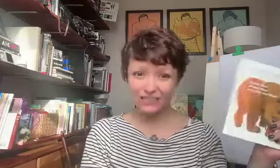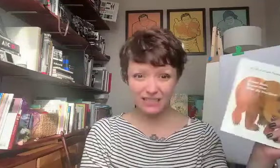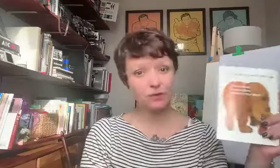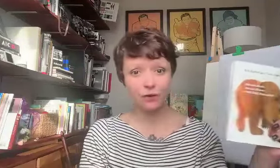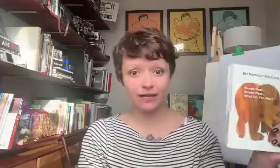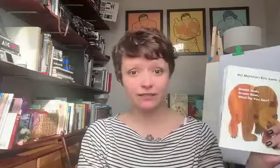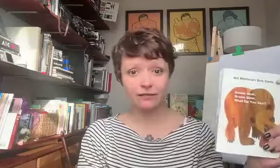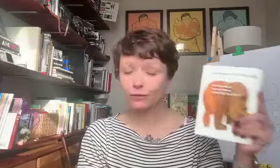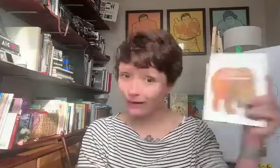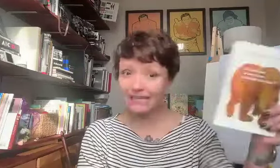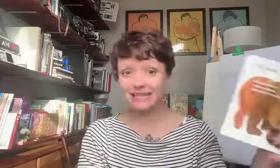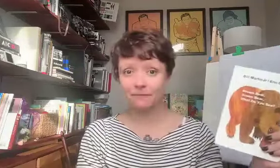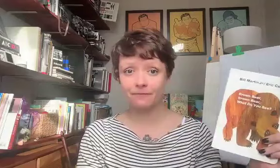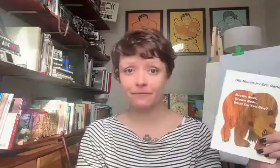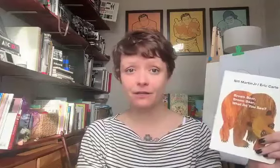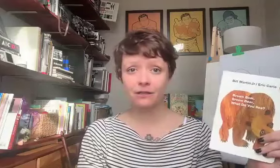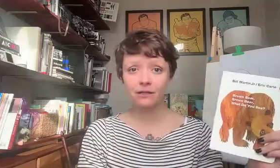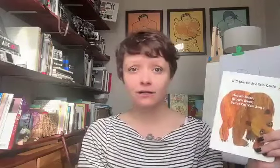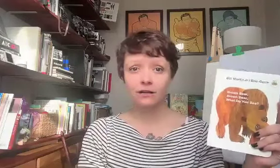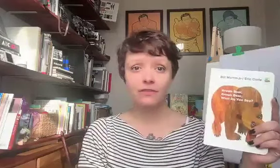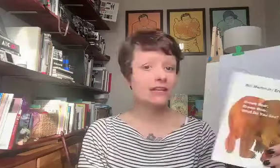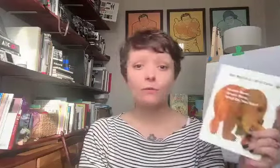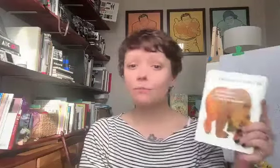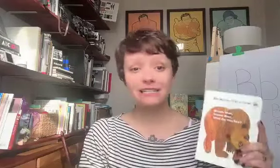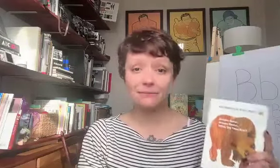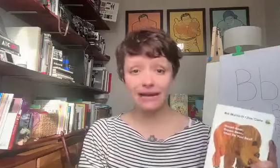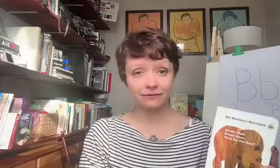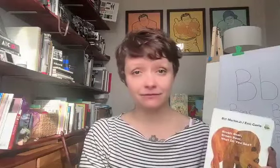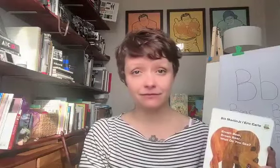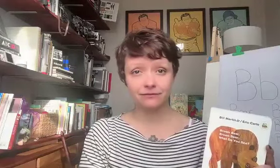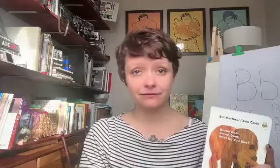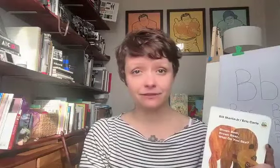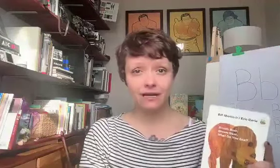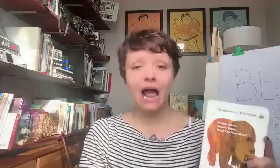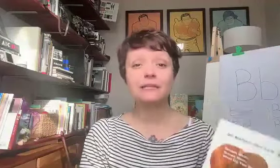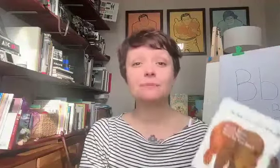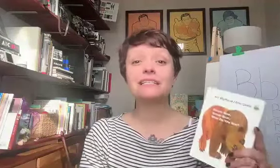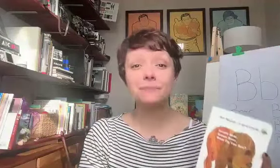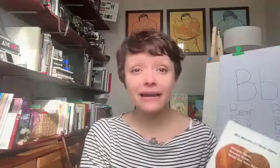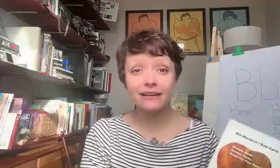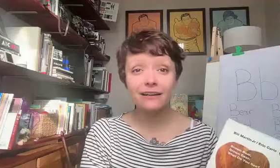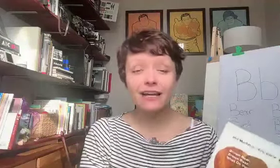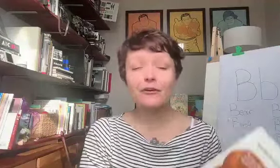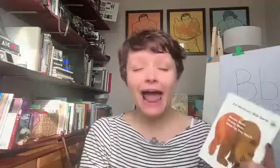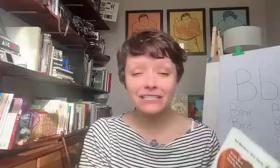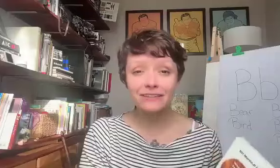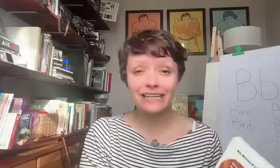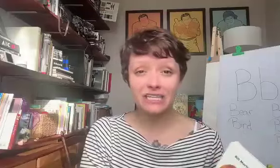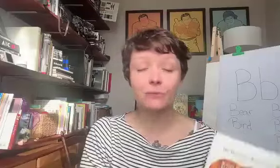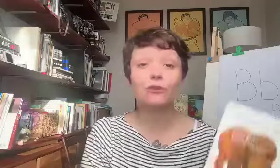this book to our kids. We read it to them. They don't participate. And when they participate, they're actively engaging. And when they're